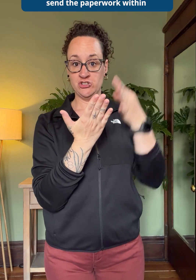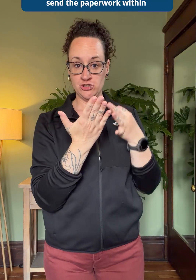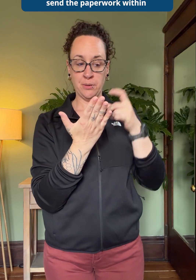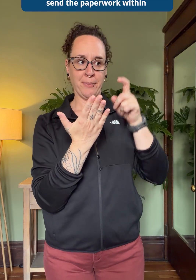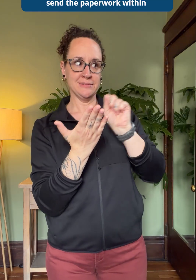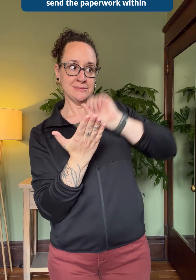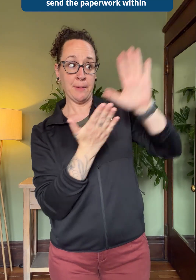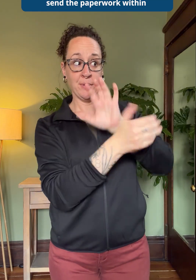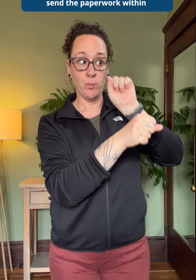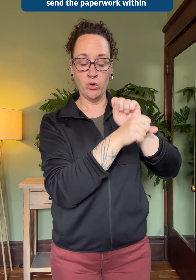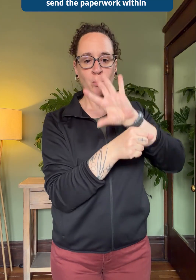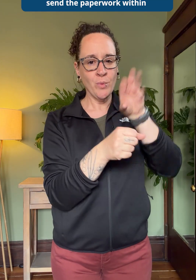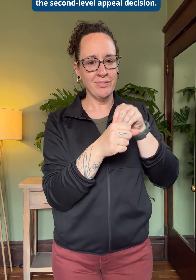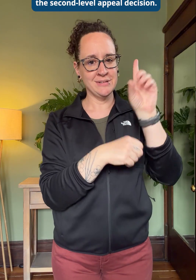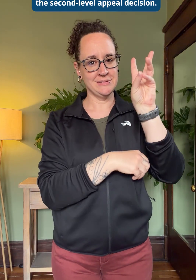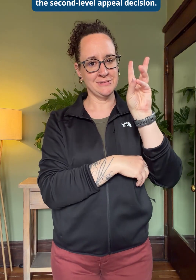second level appeal decision.